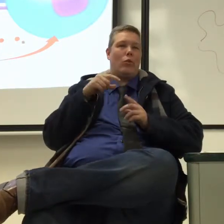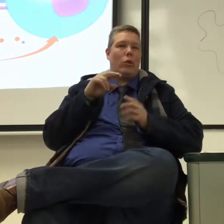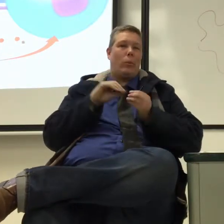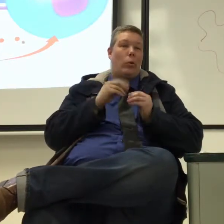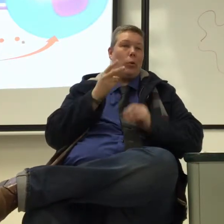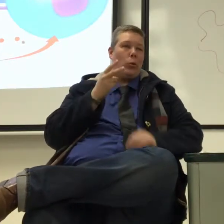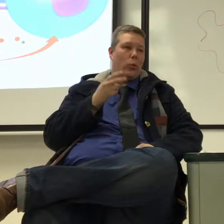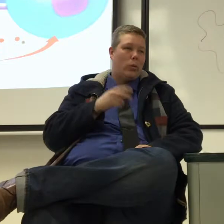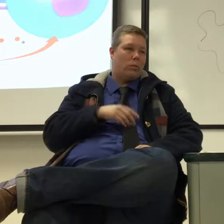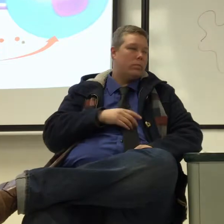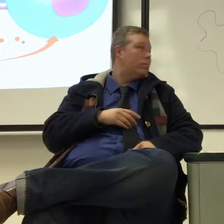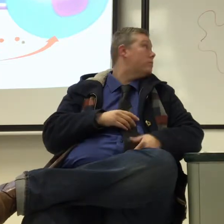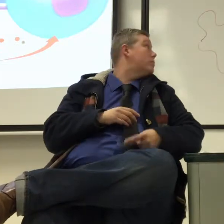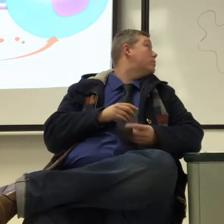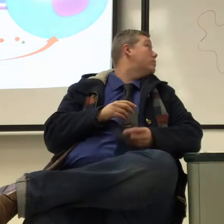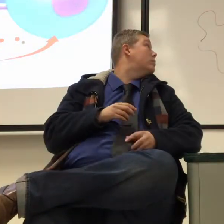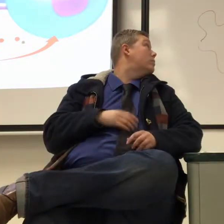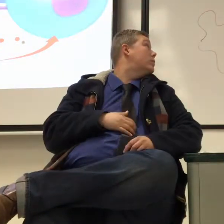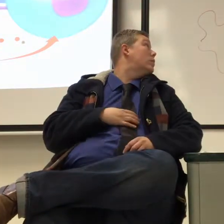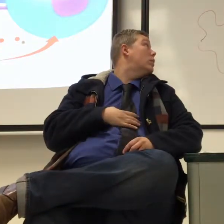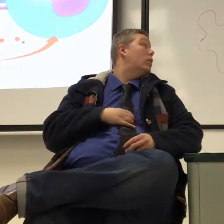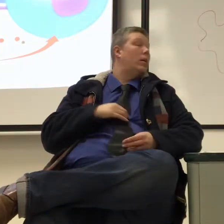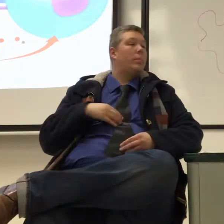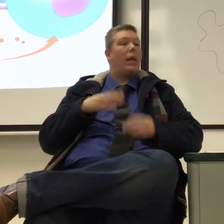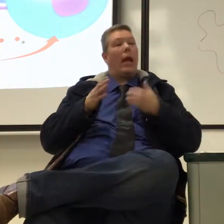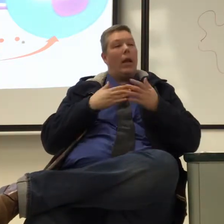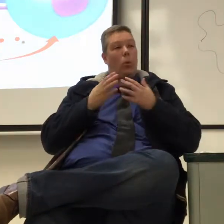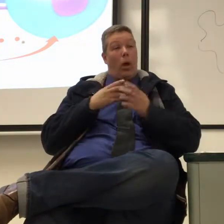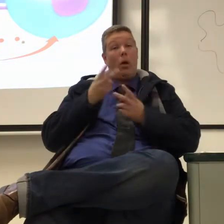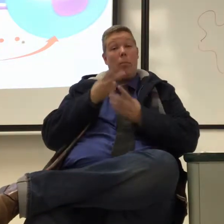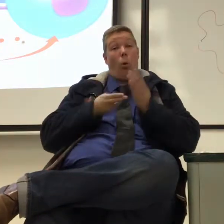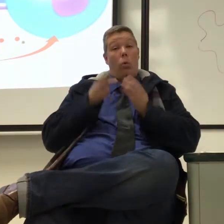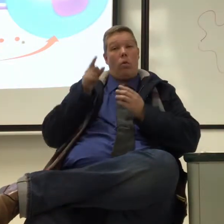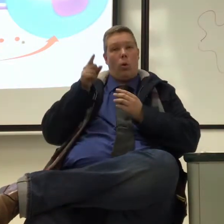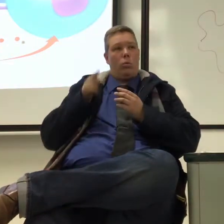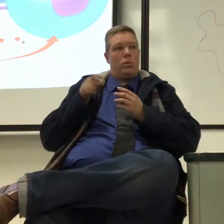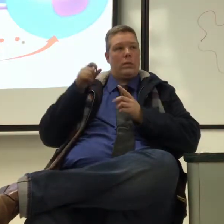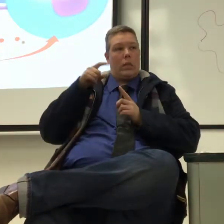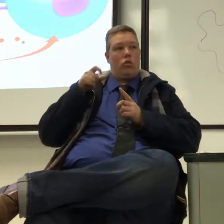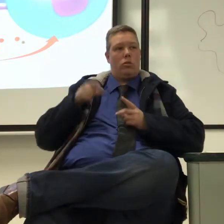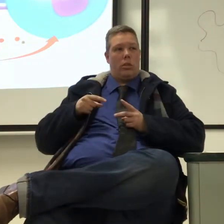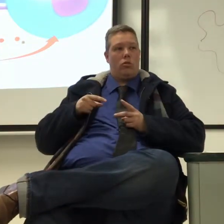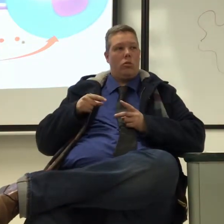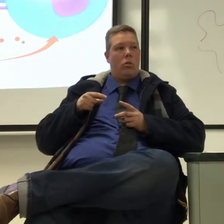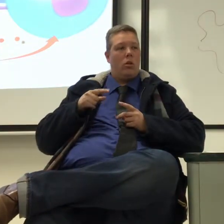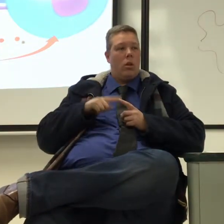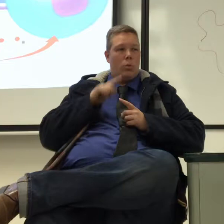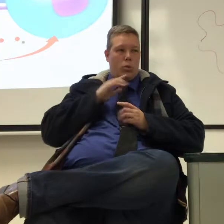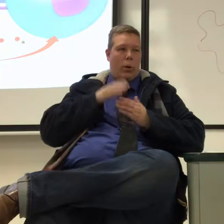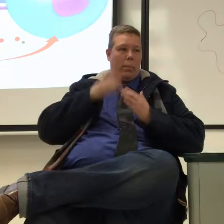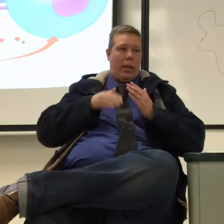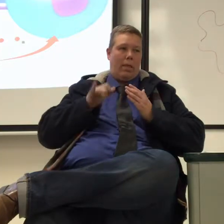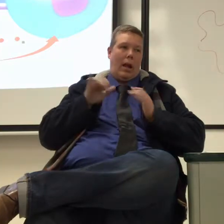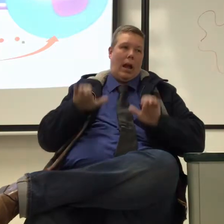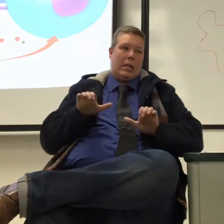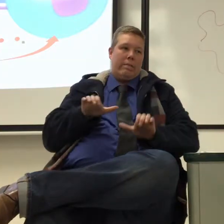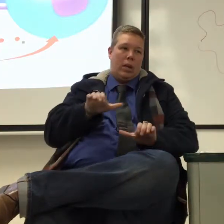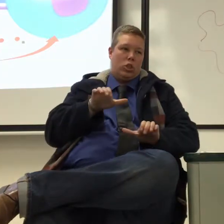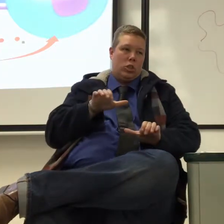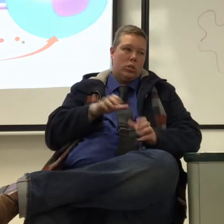the B7-CD28. Well, anyways, both of those should complete activation. Let me not